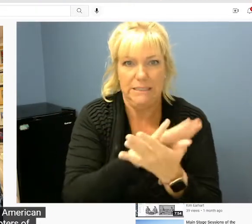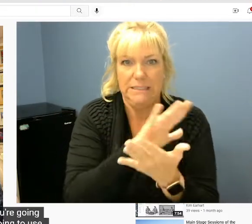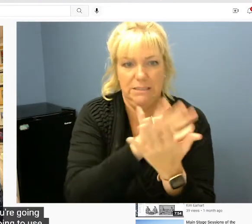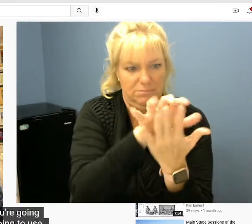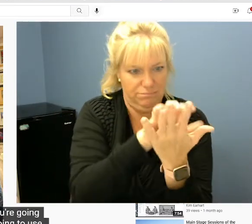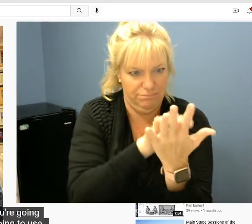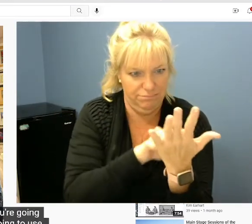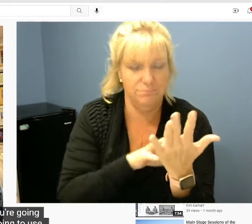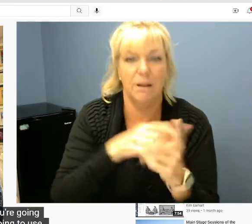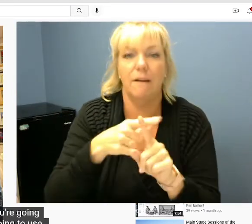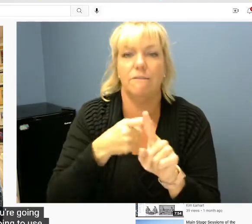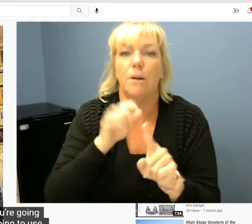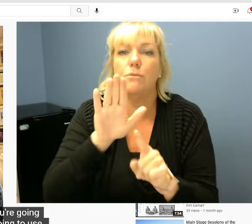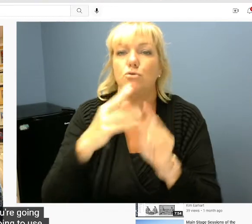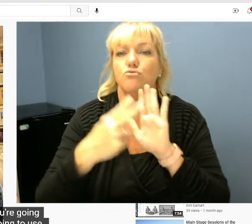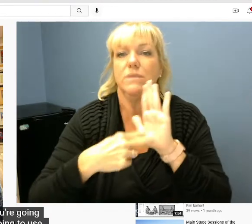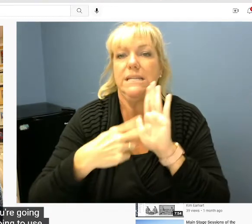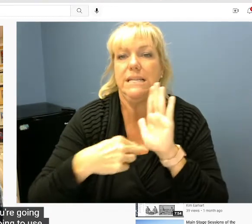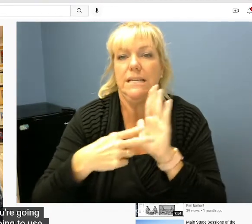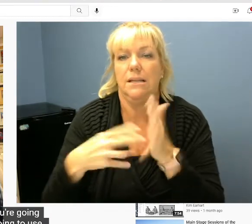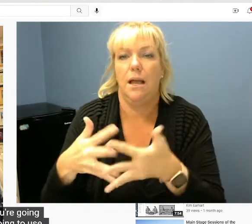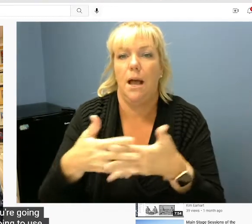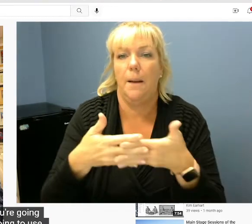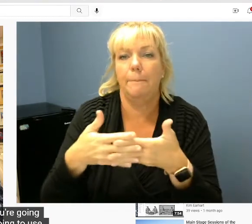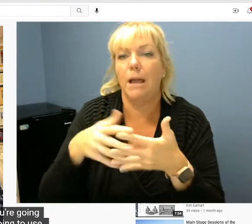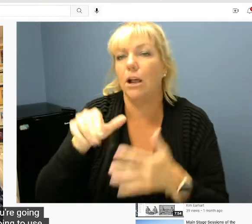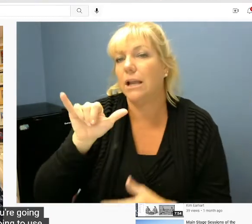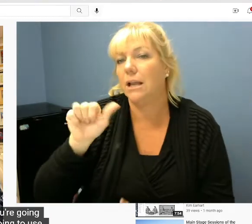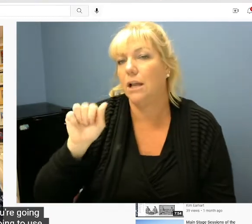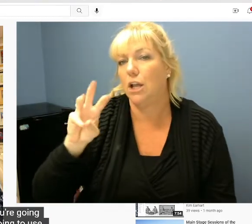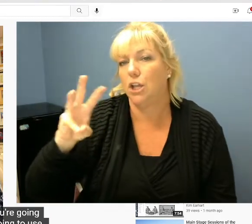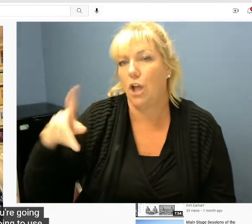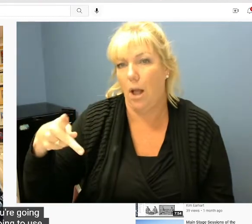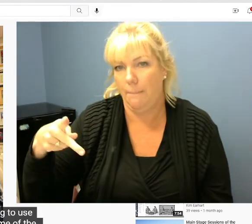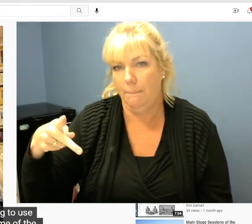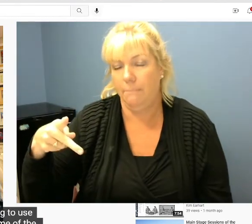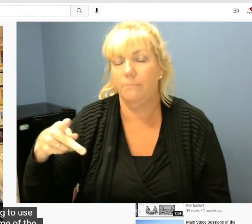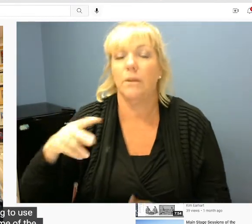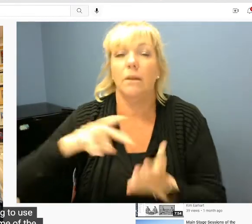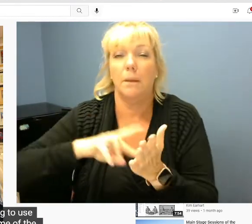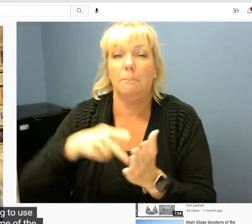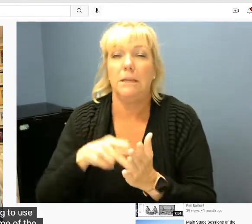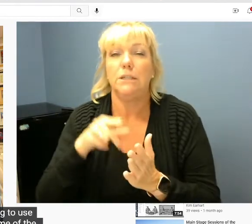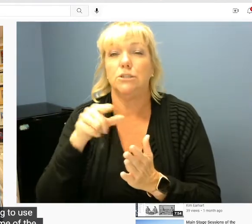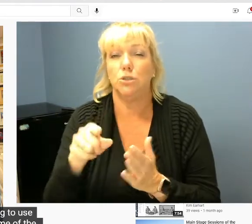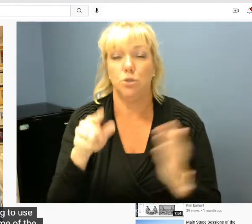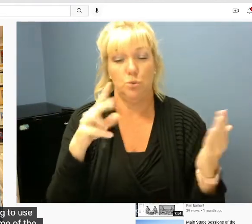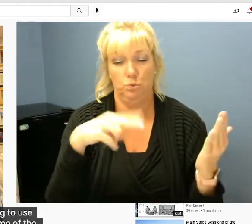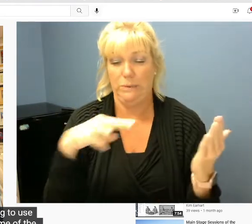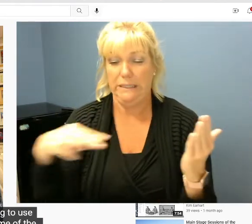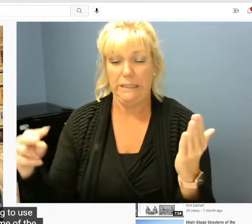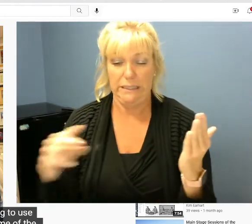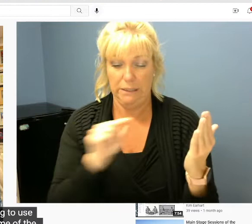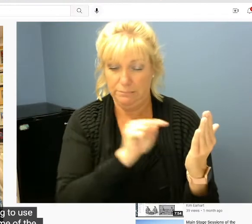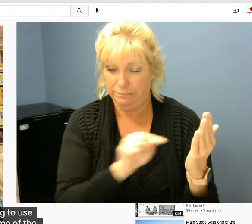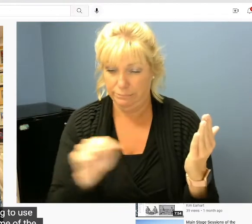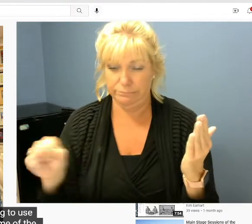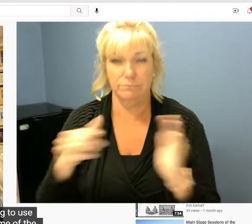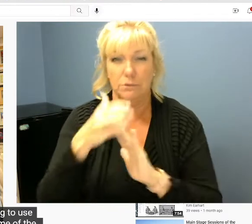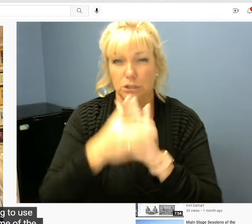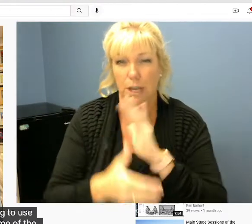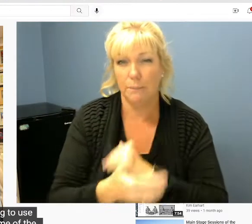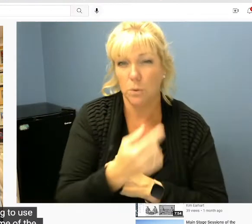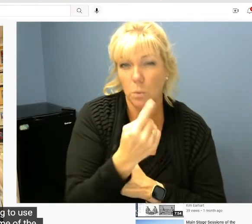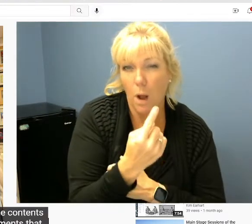chapters of American Yawp. And primarily, if you're going to do the Revolution, you're probably going to use chapters 4 and 5. If you're going to use the colonial period, you might